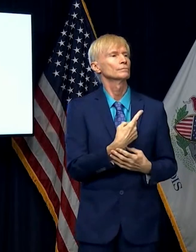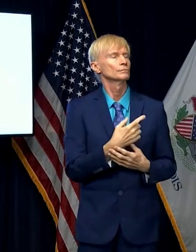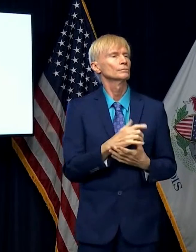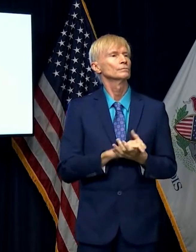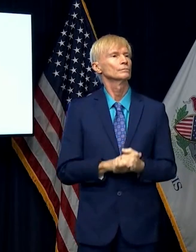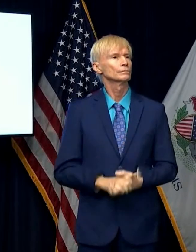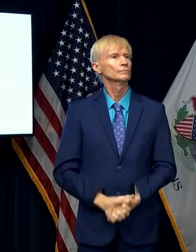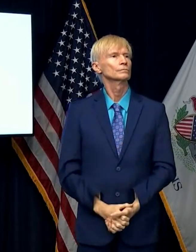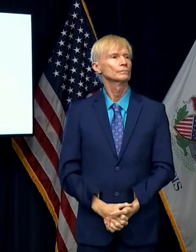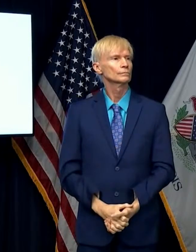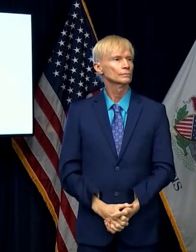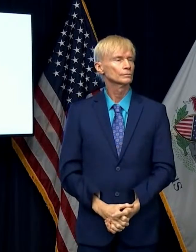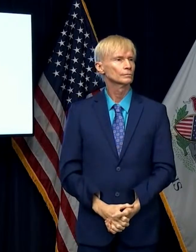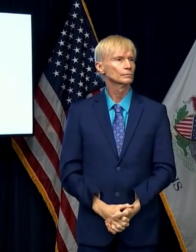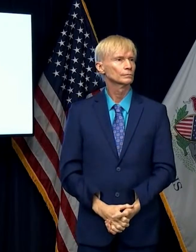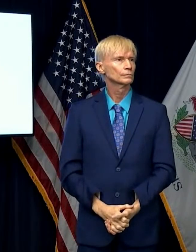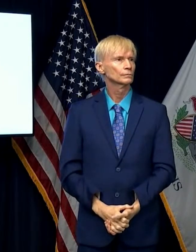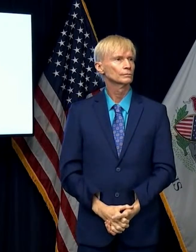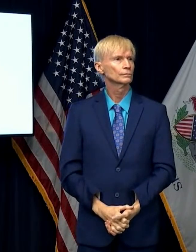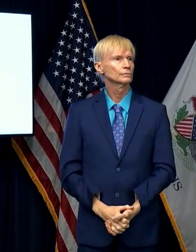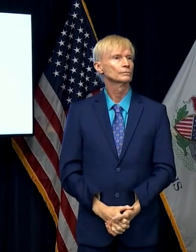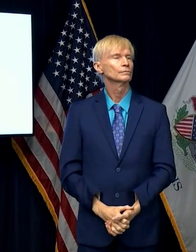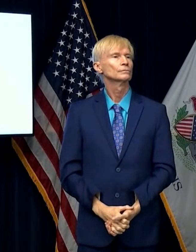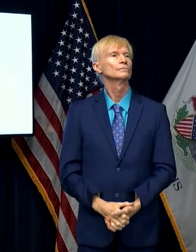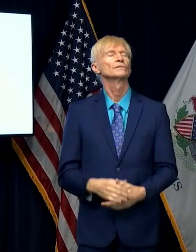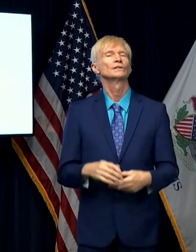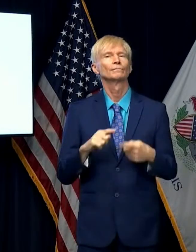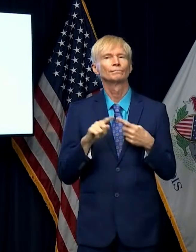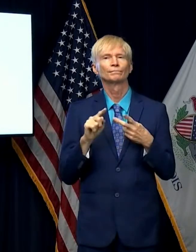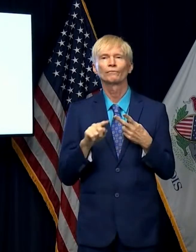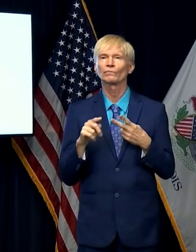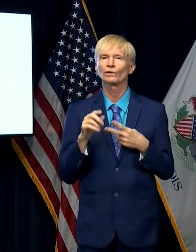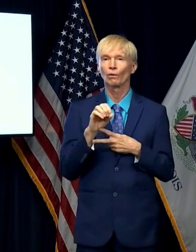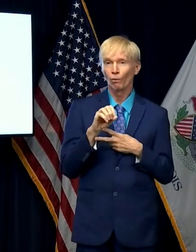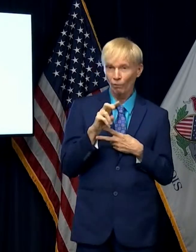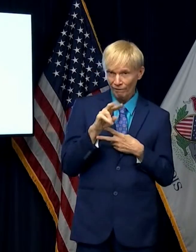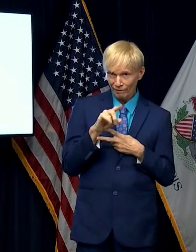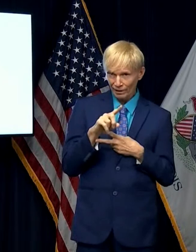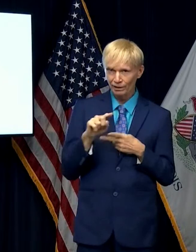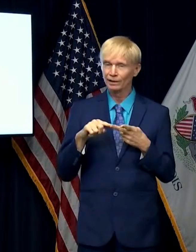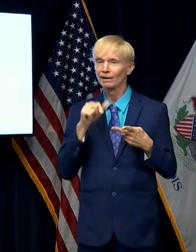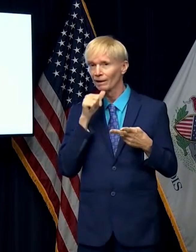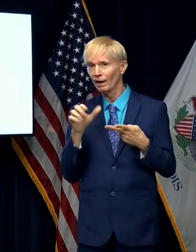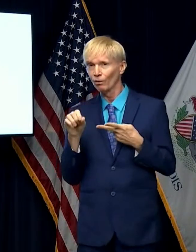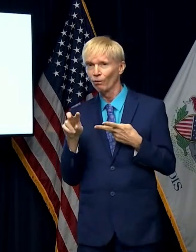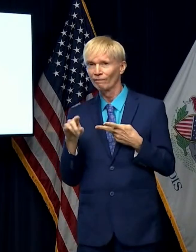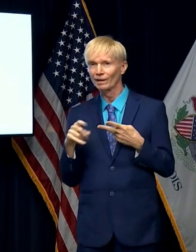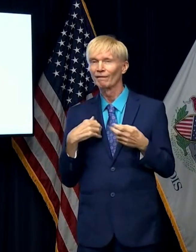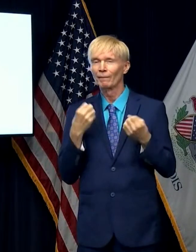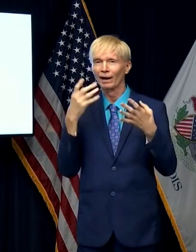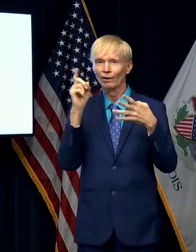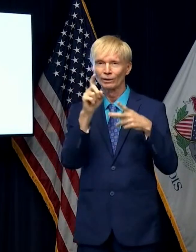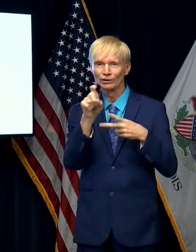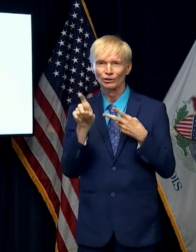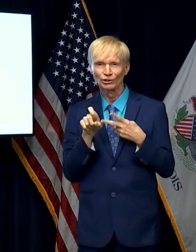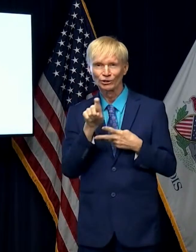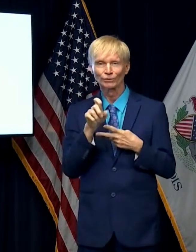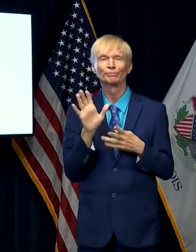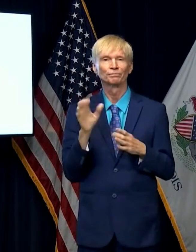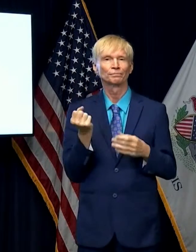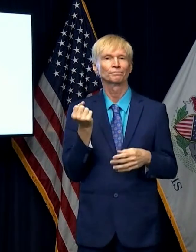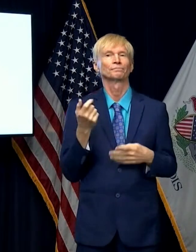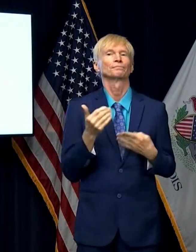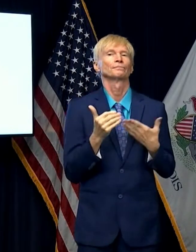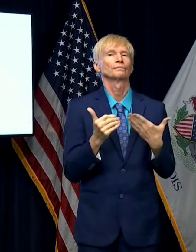questions, if you wouldn't mind coming back later for non-COVID questions. Yeah. But the COVID questions are, first of all, what is the recourse if you